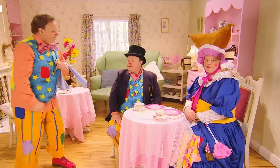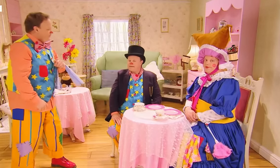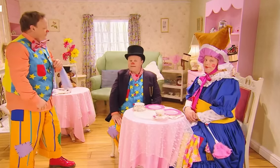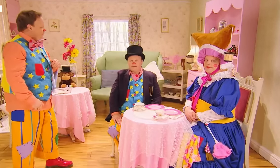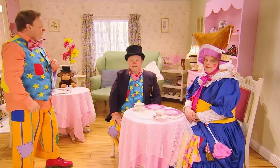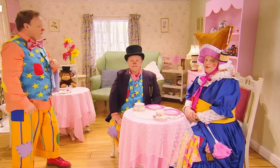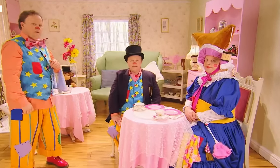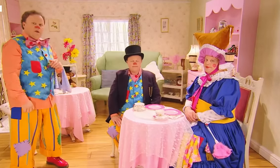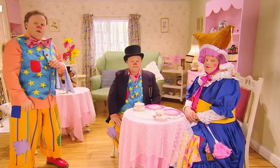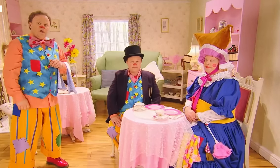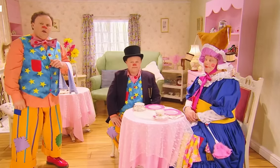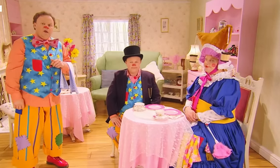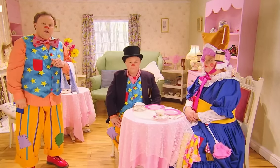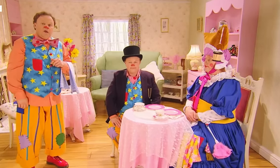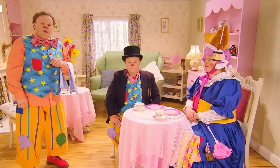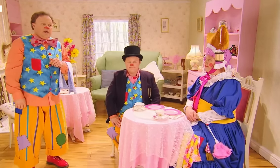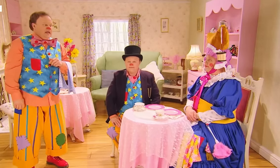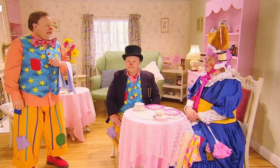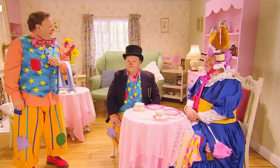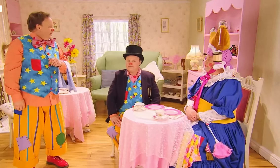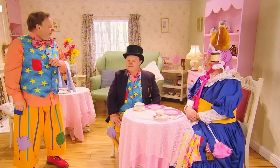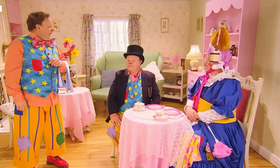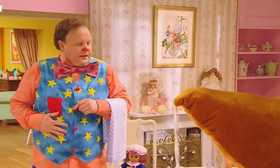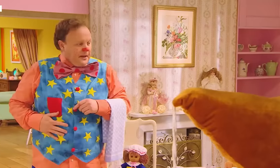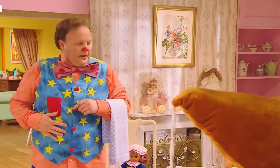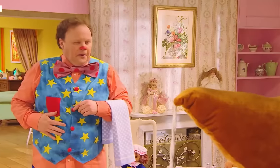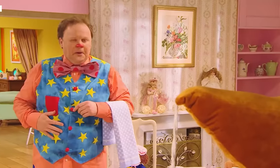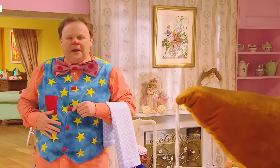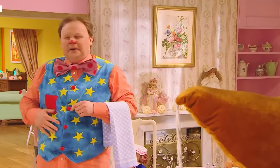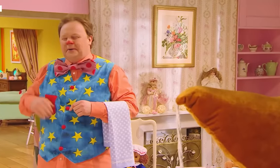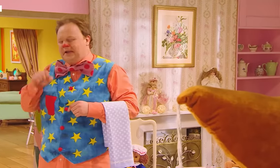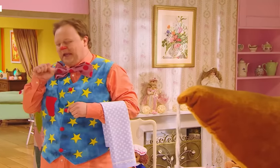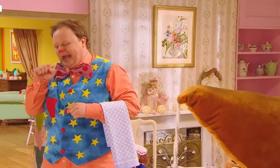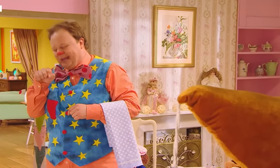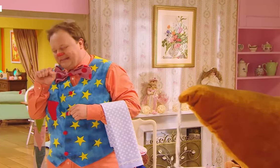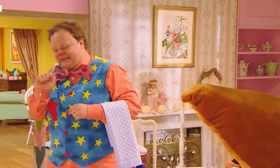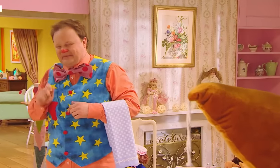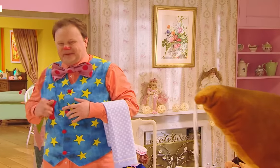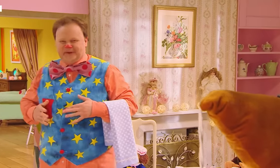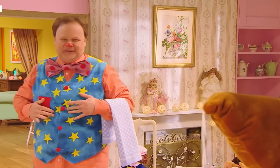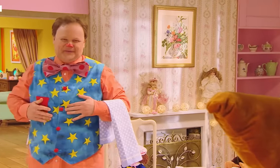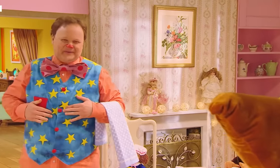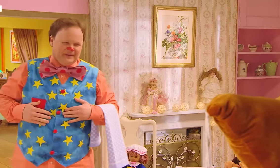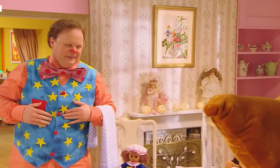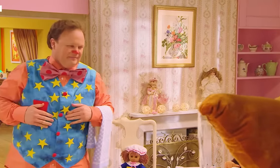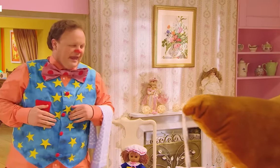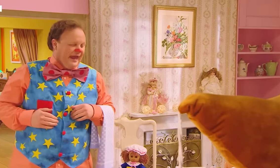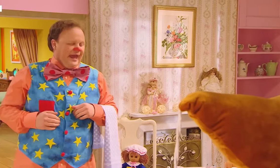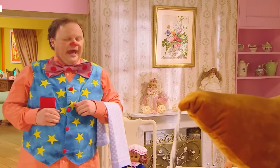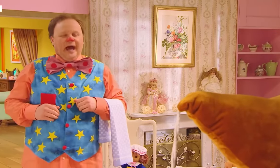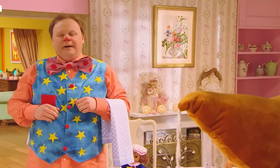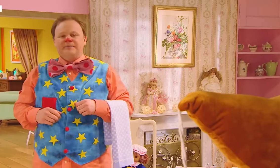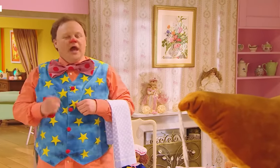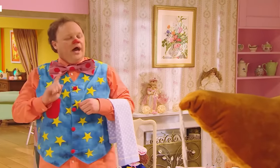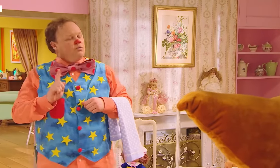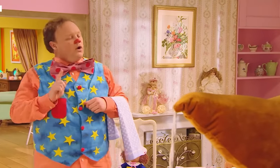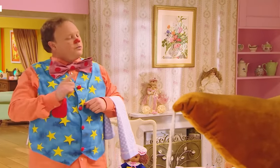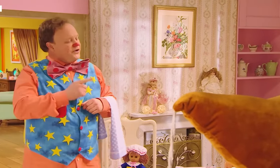You haven't taken Lord Tumble's order. Oh, yes, of course. And what would